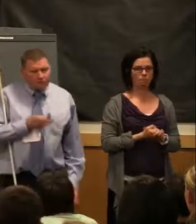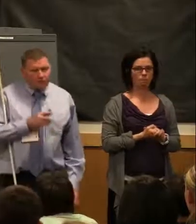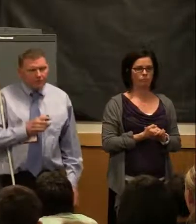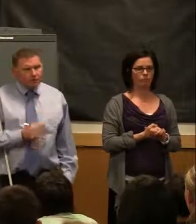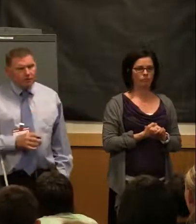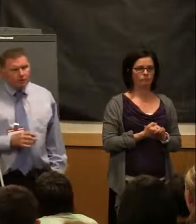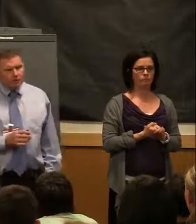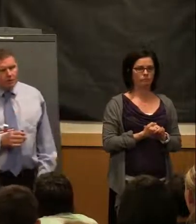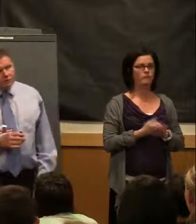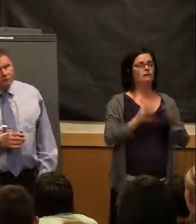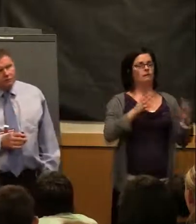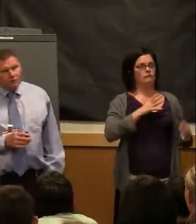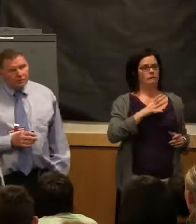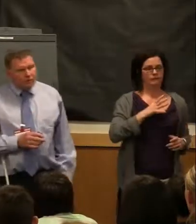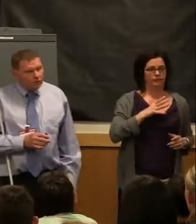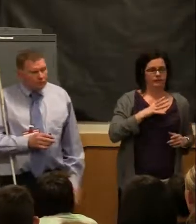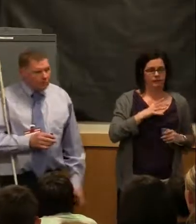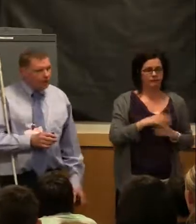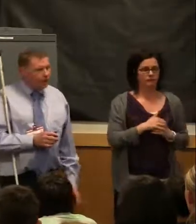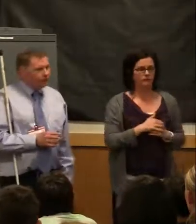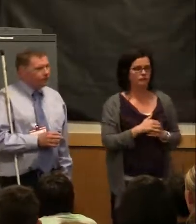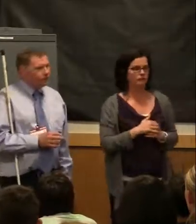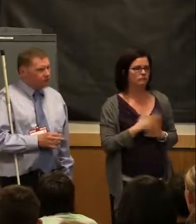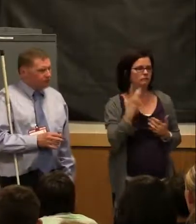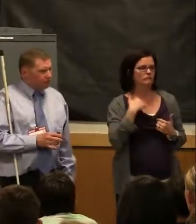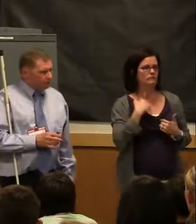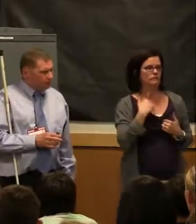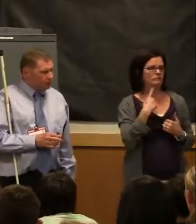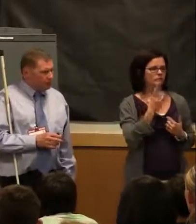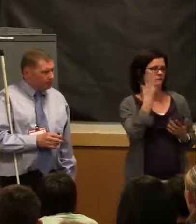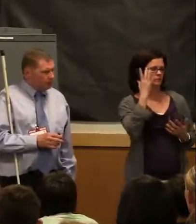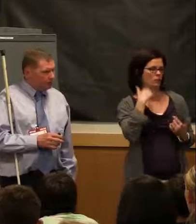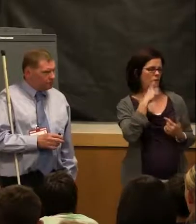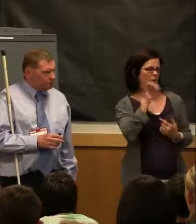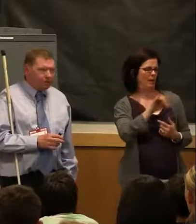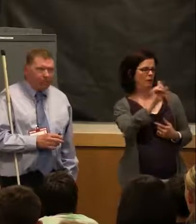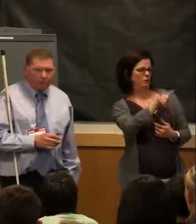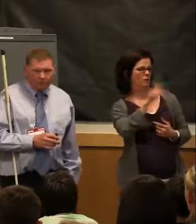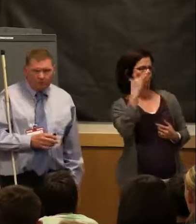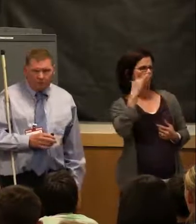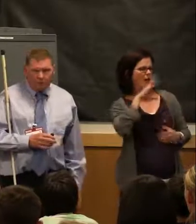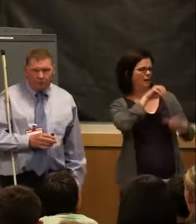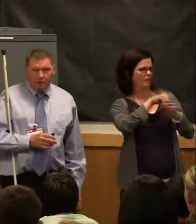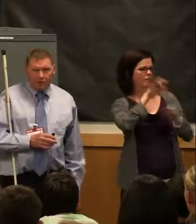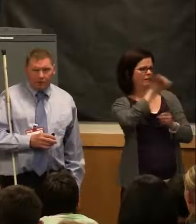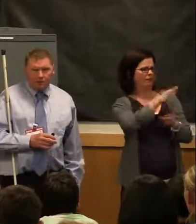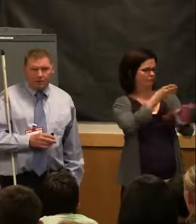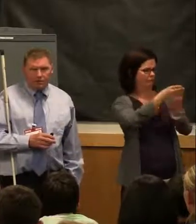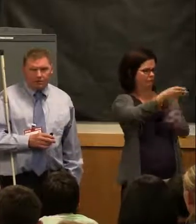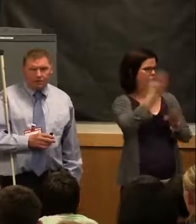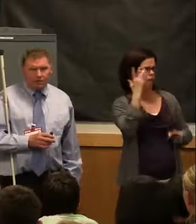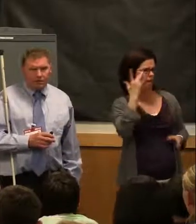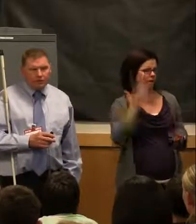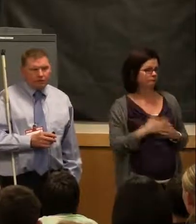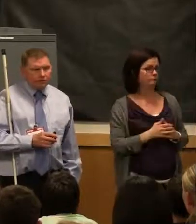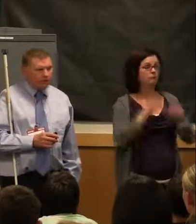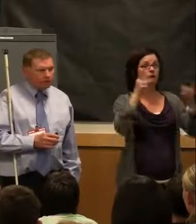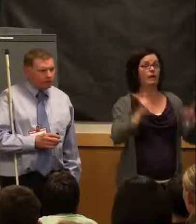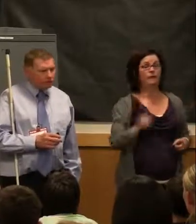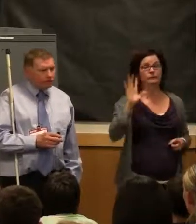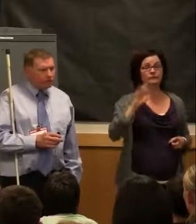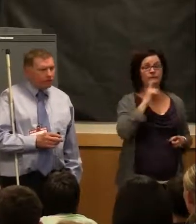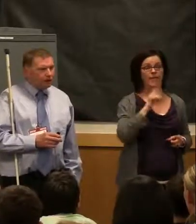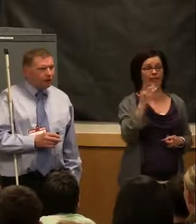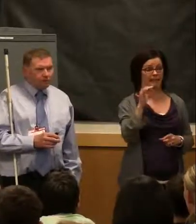So, the question of why did I get into the field that I'm in? When I was